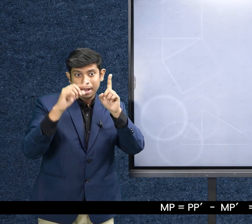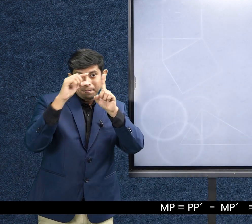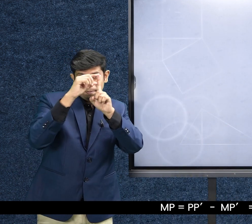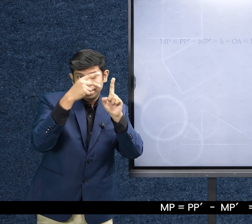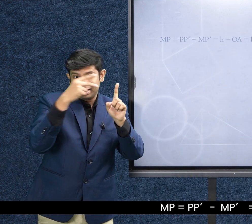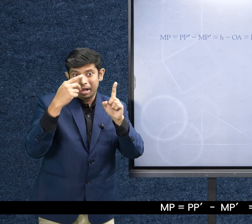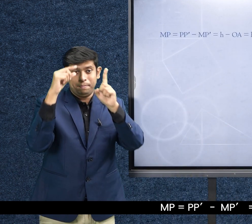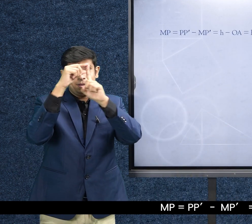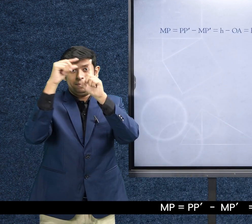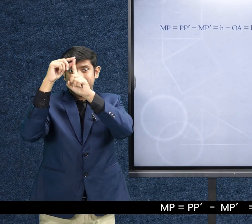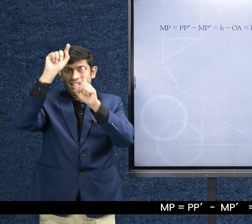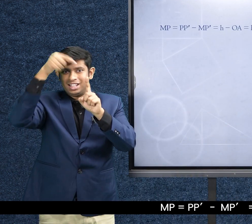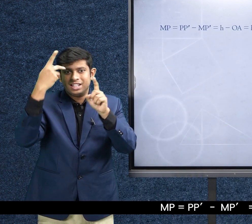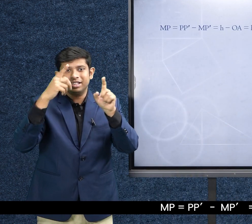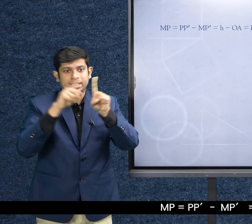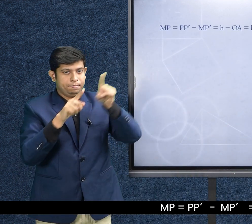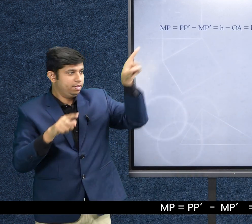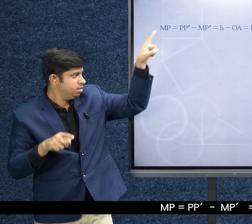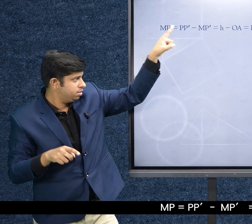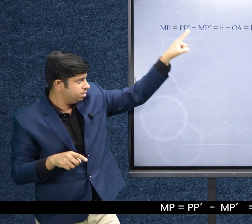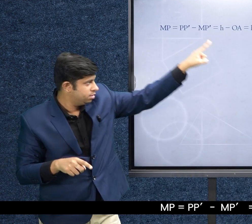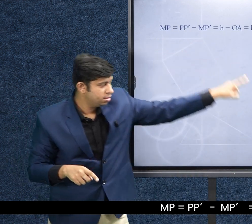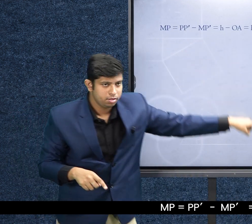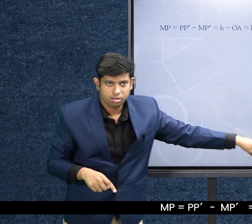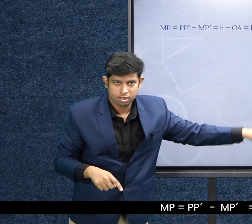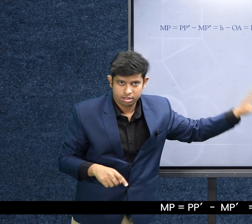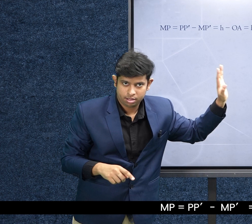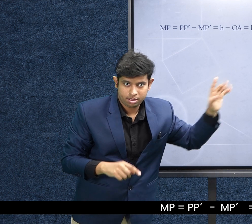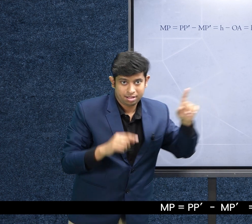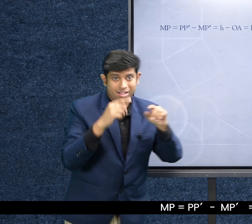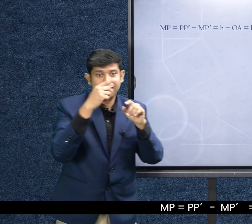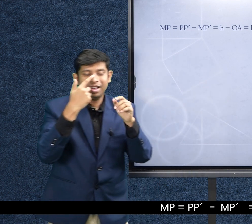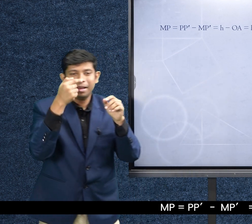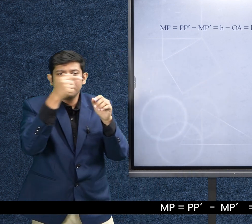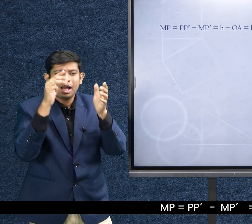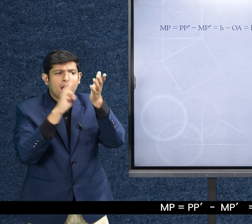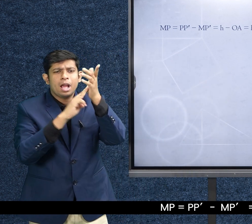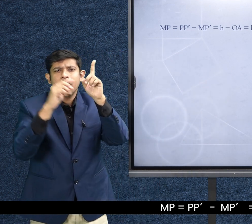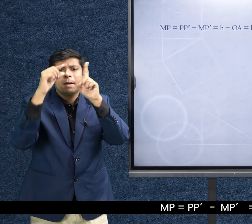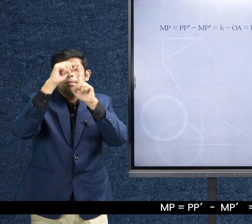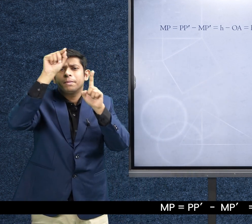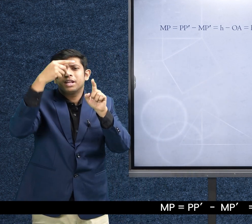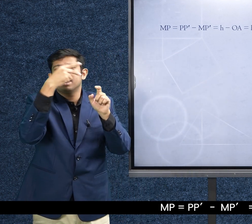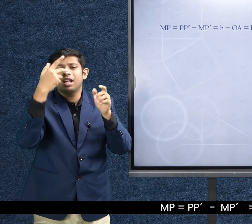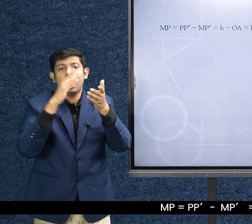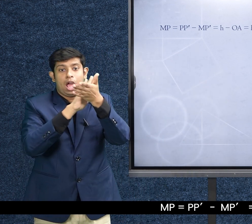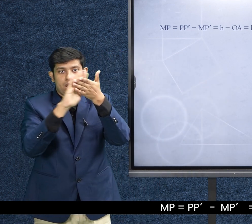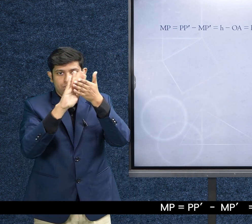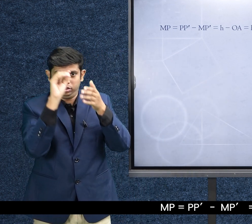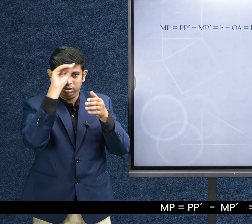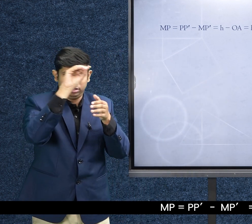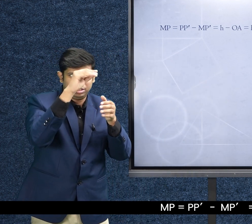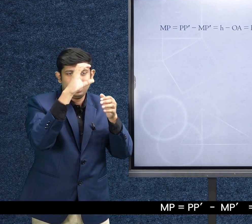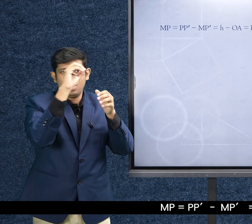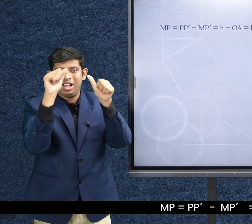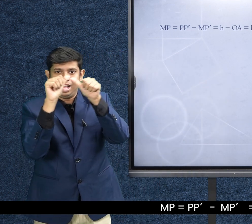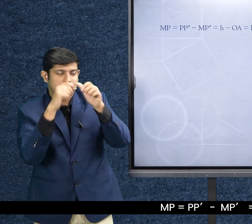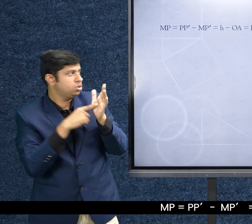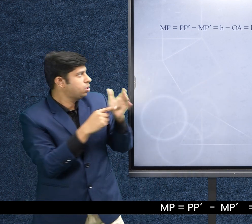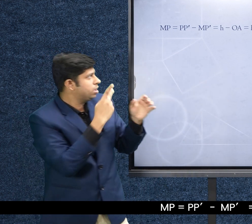MP is equal to PP dash minus MP dash, that is equal to H minus OA, that is